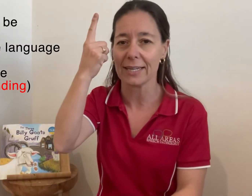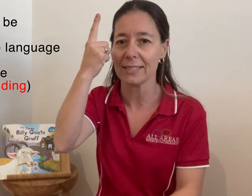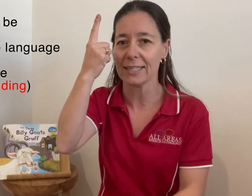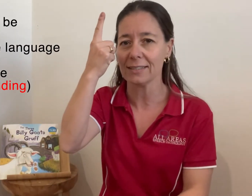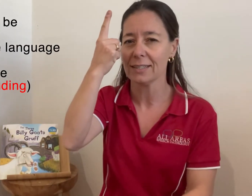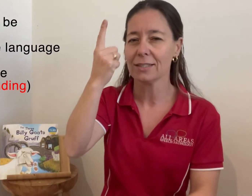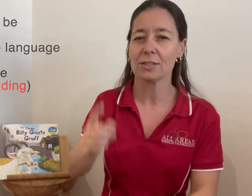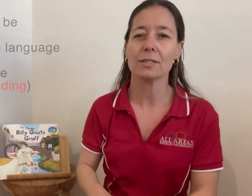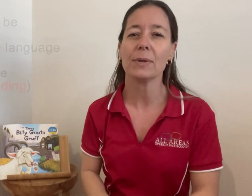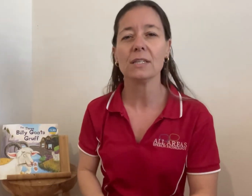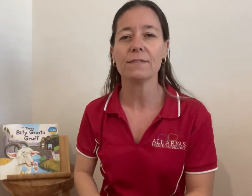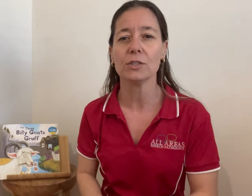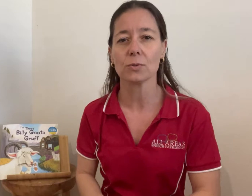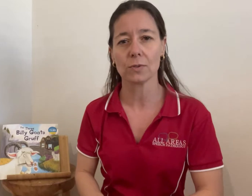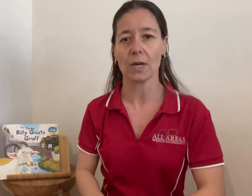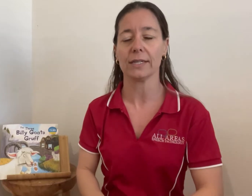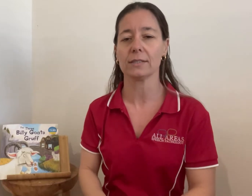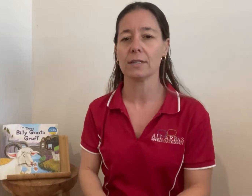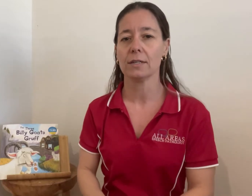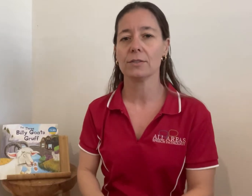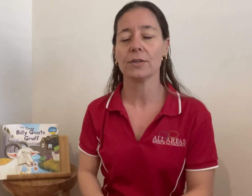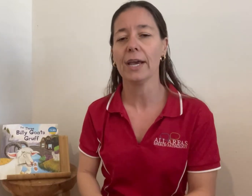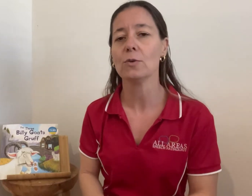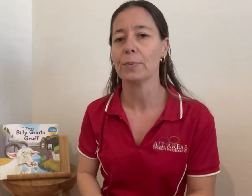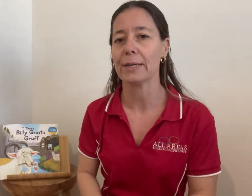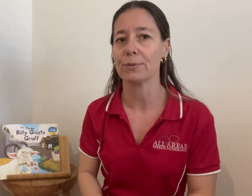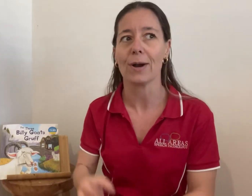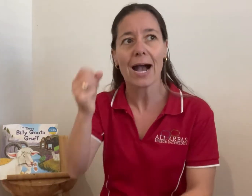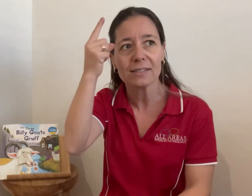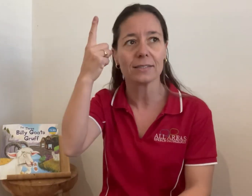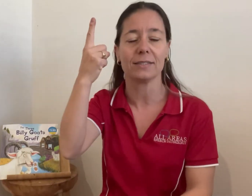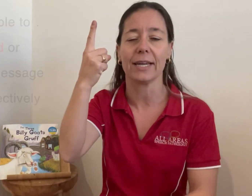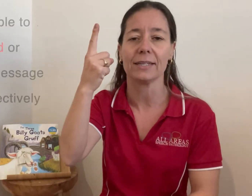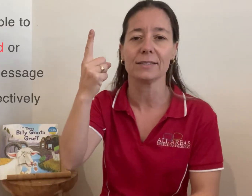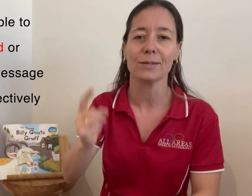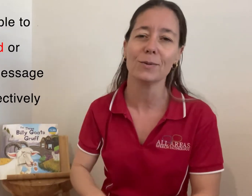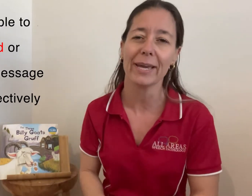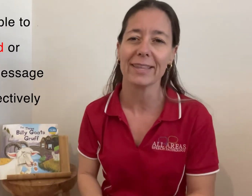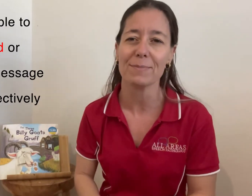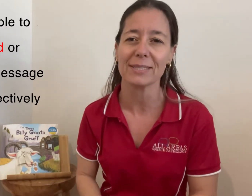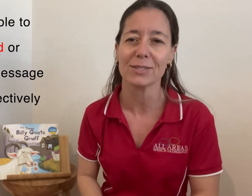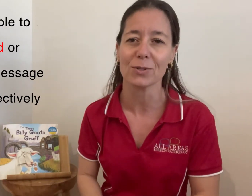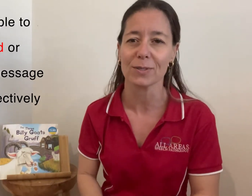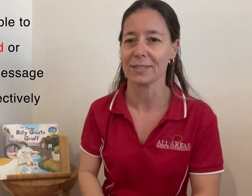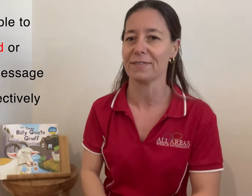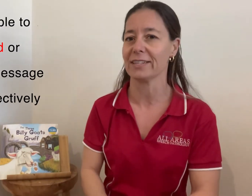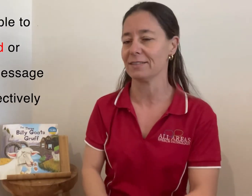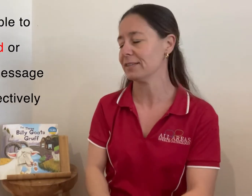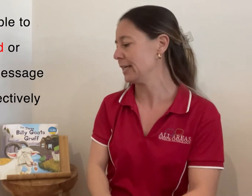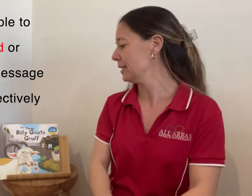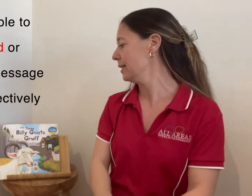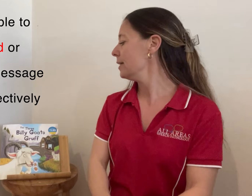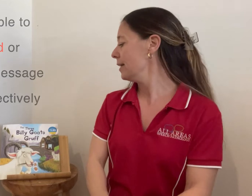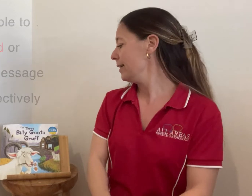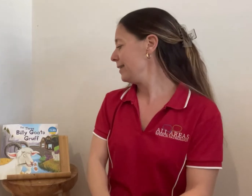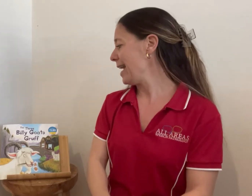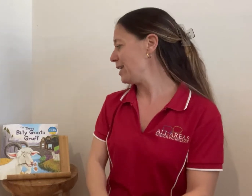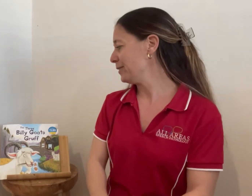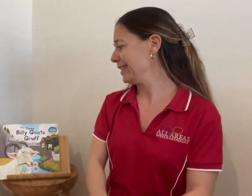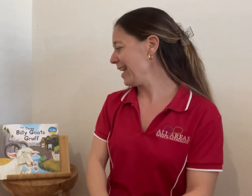understanding. So some individual signs to help people understand or get their message across effectively. Now,